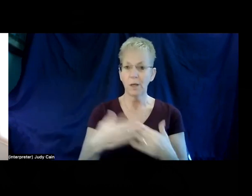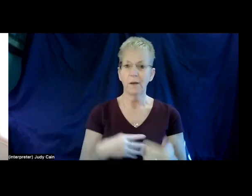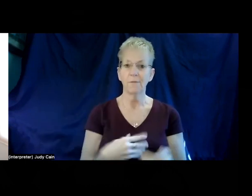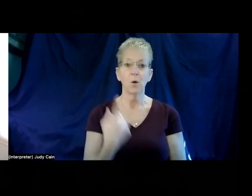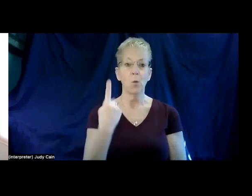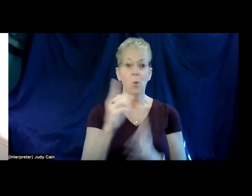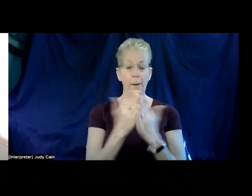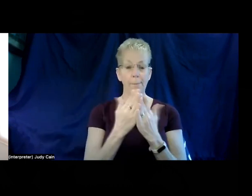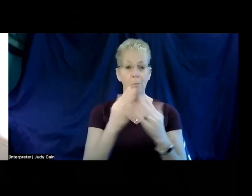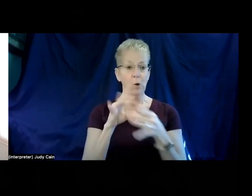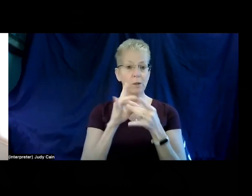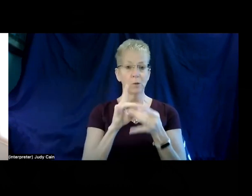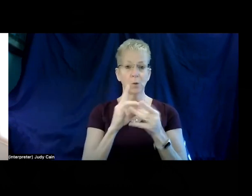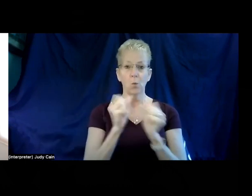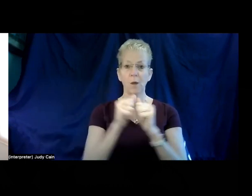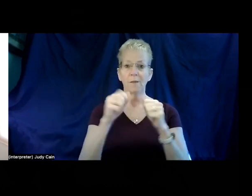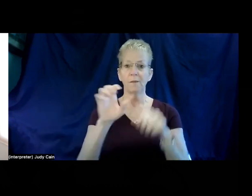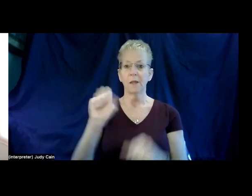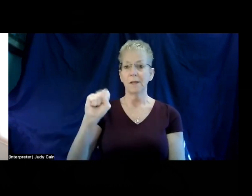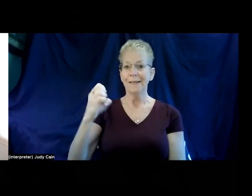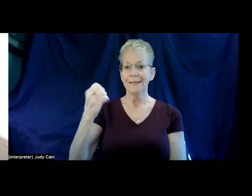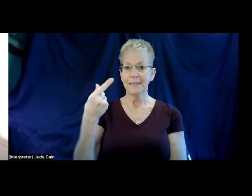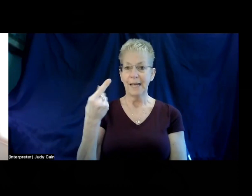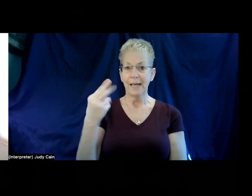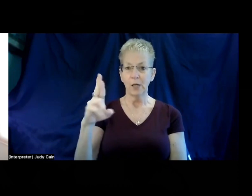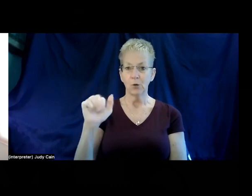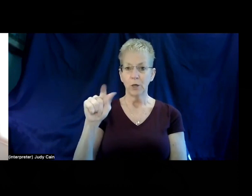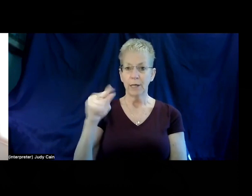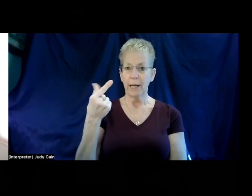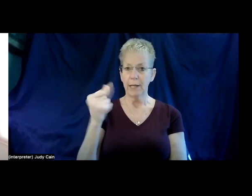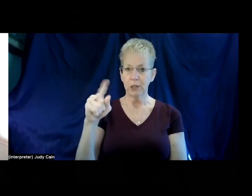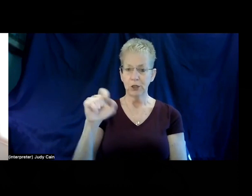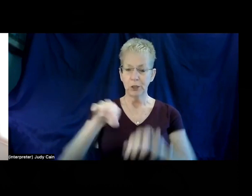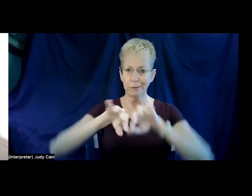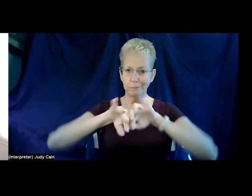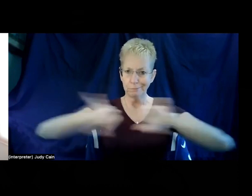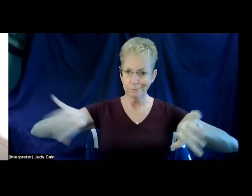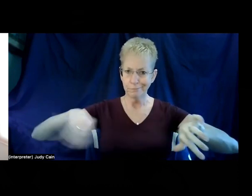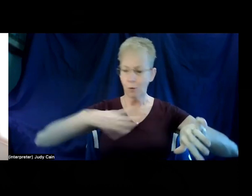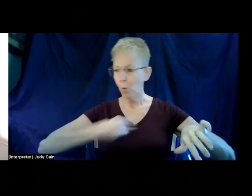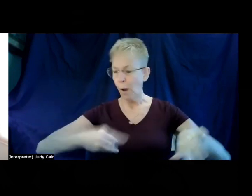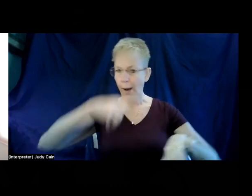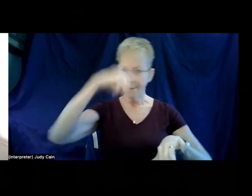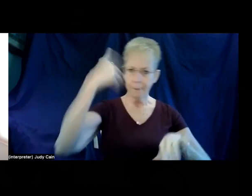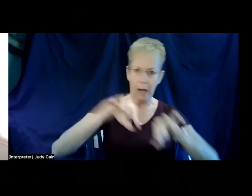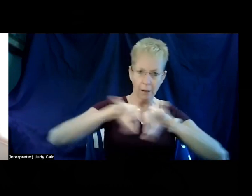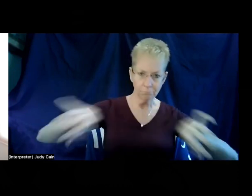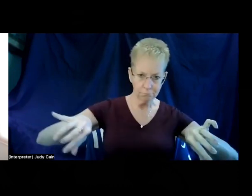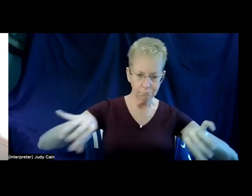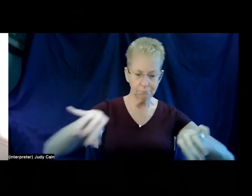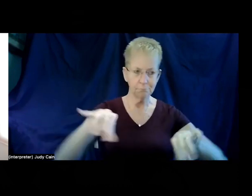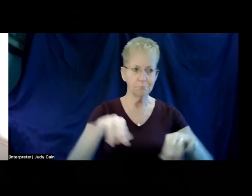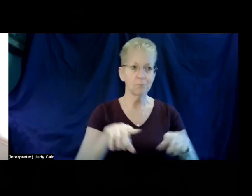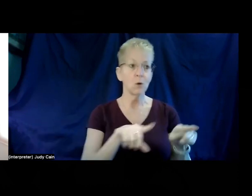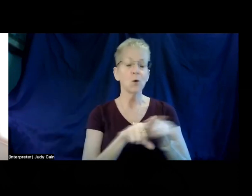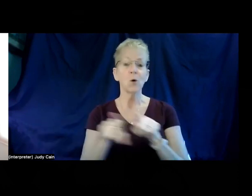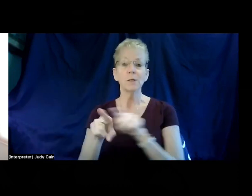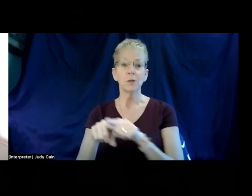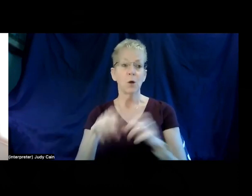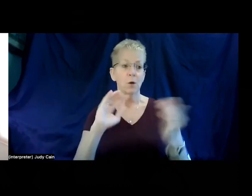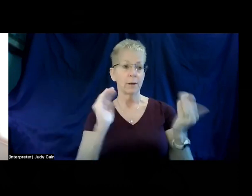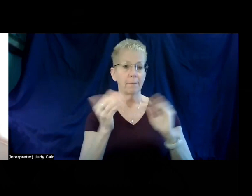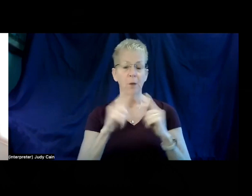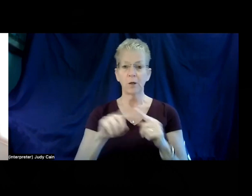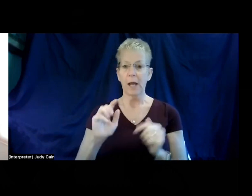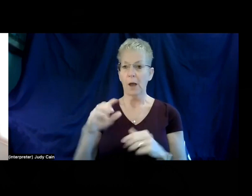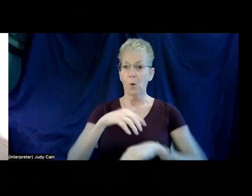segregation in the Army, and contrasting that with how the British felt about Blacks. They